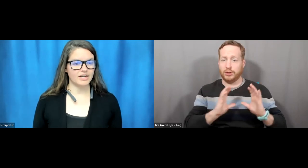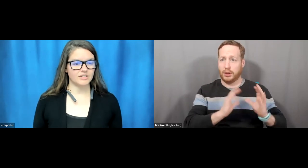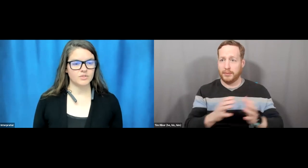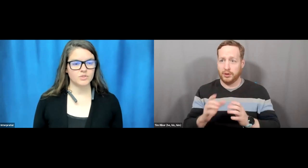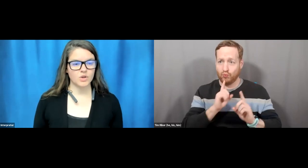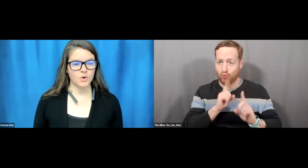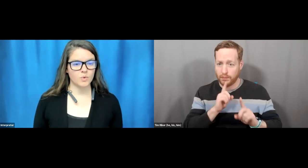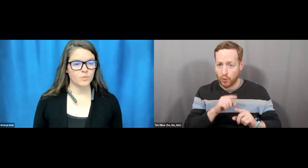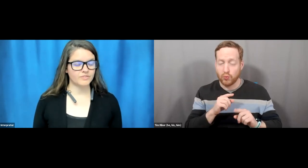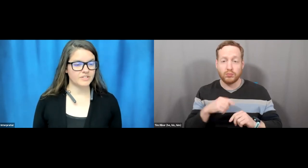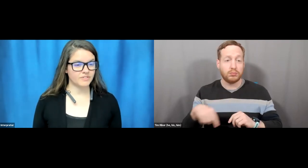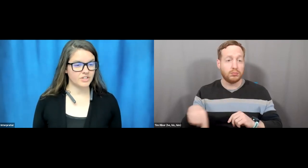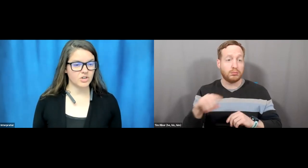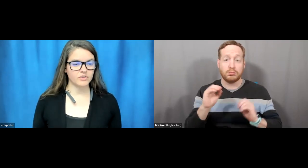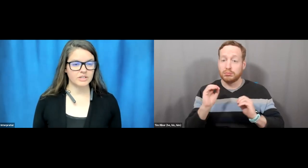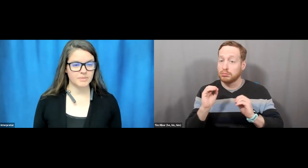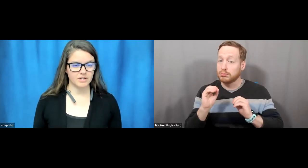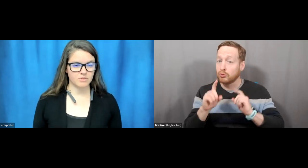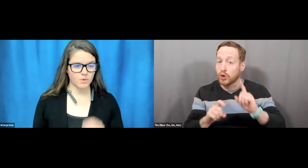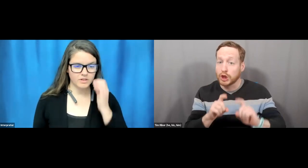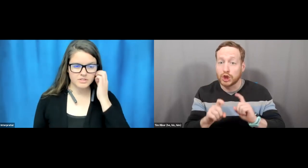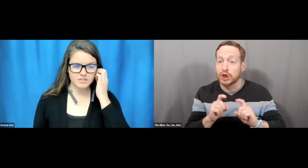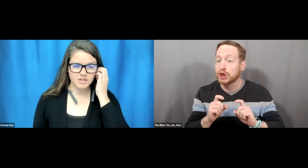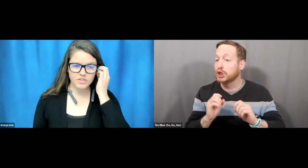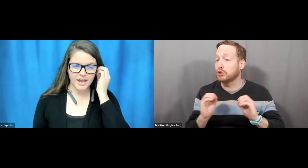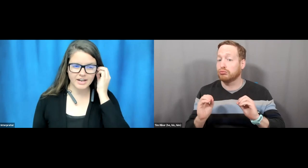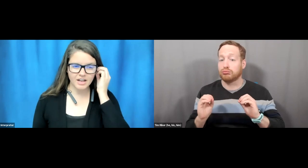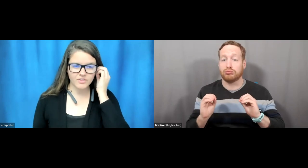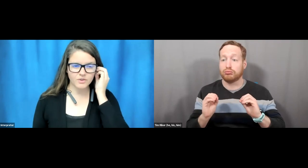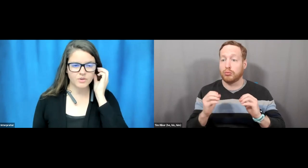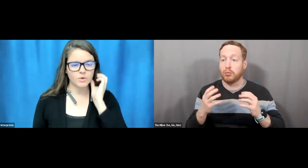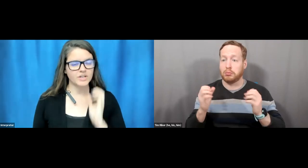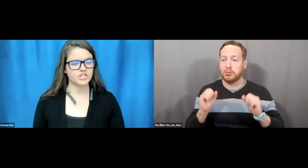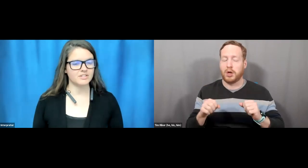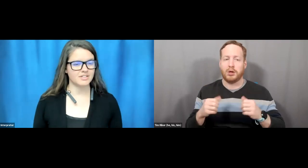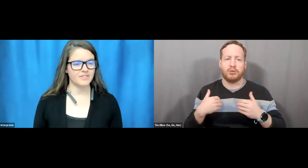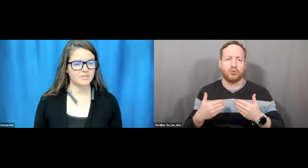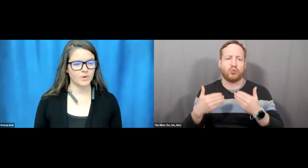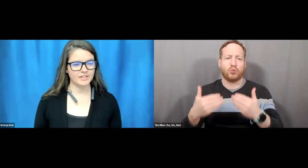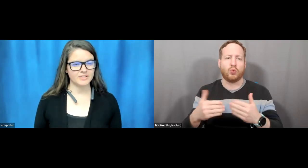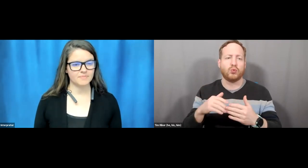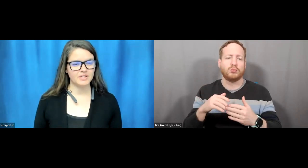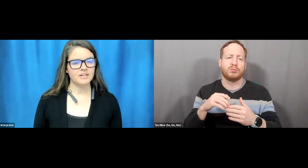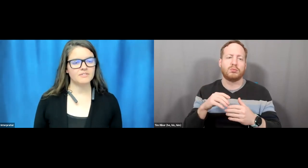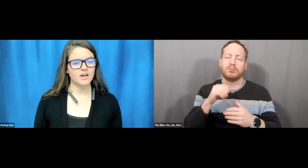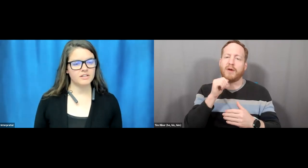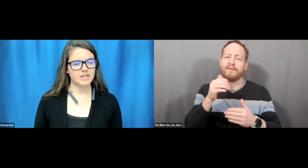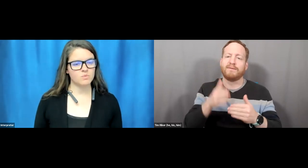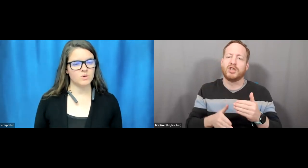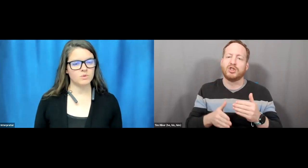Great. So we've finished all the committee reports. Are there any other questions at this point? If not, then we will